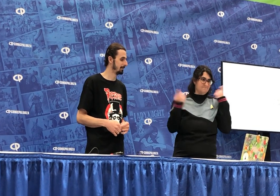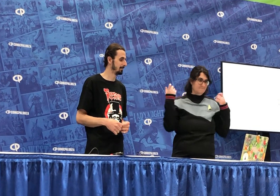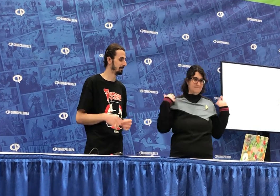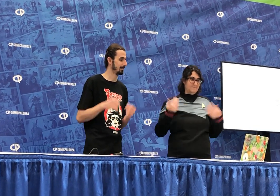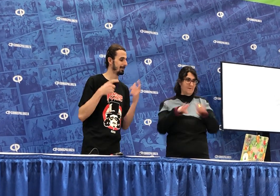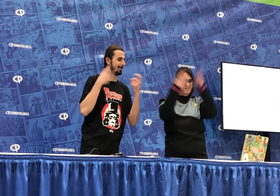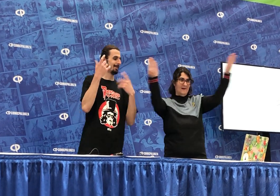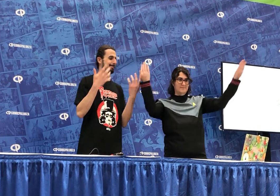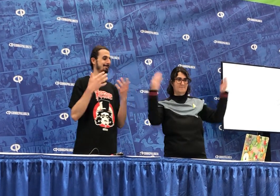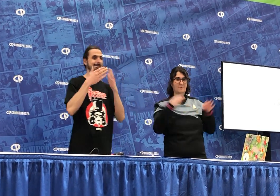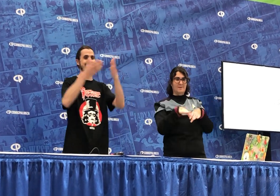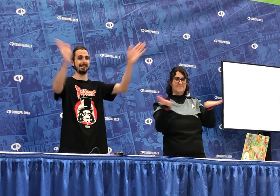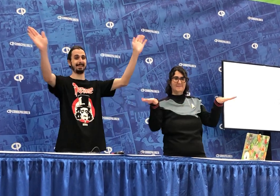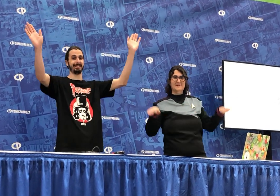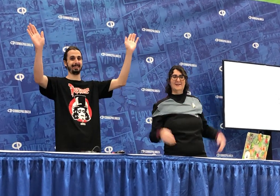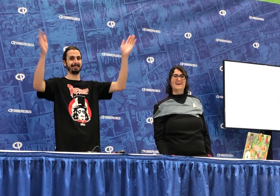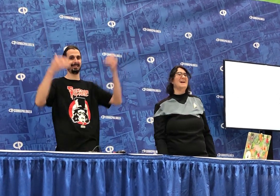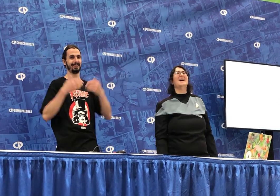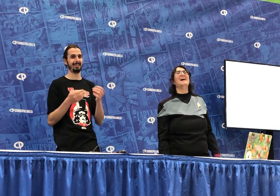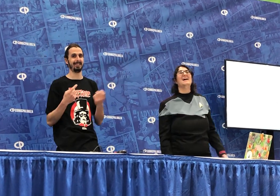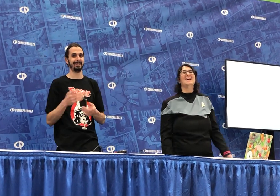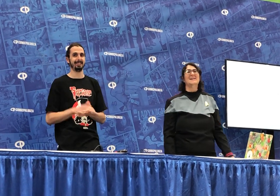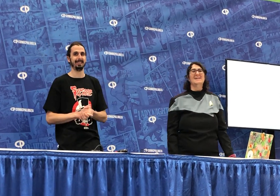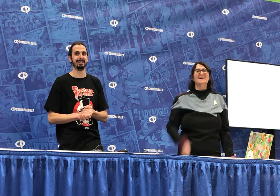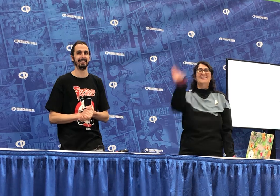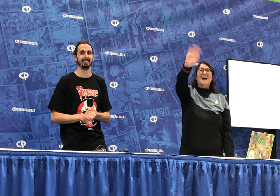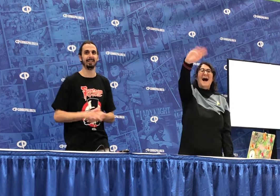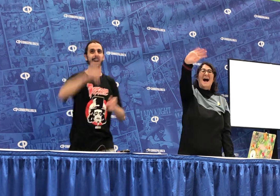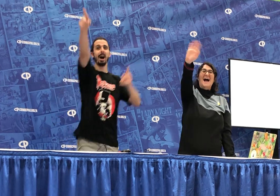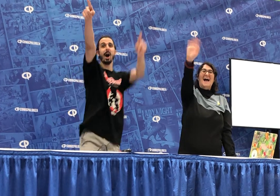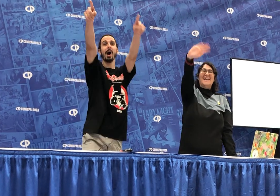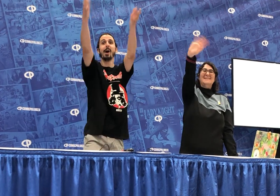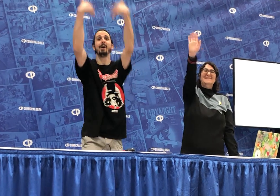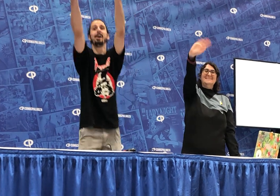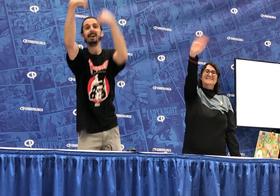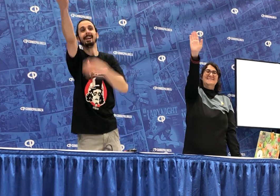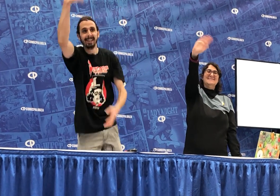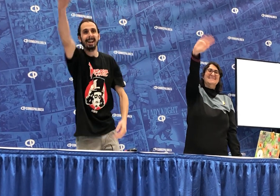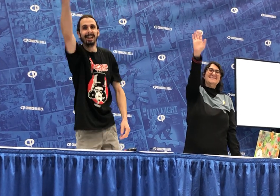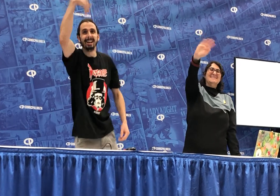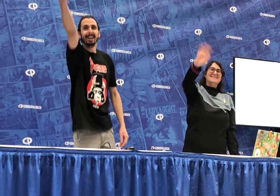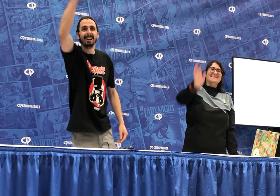All right, so let's go to general questions for signs. Hi, oh, come on up.